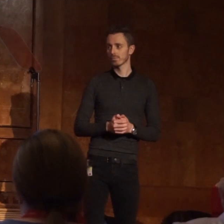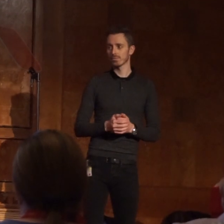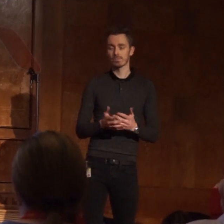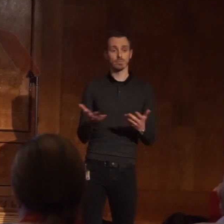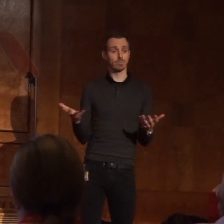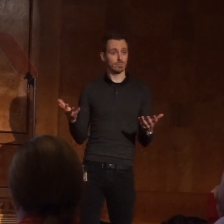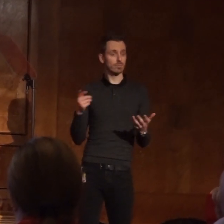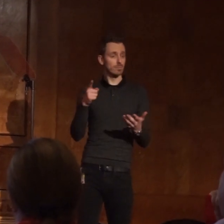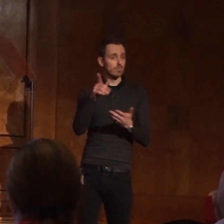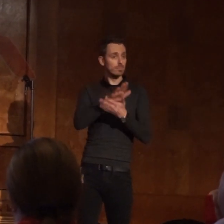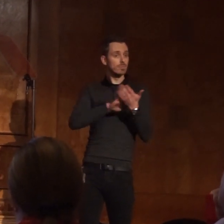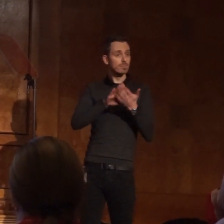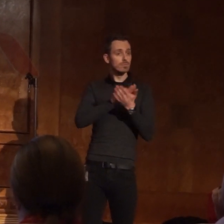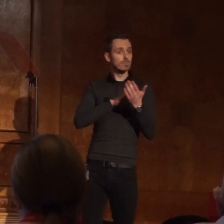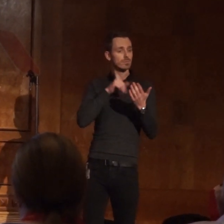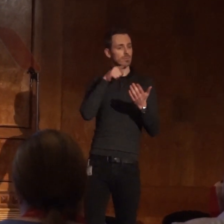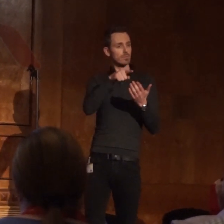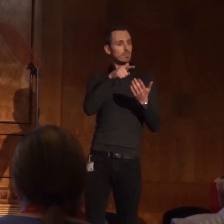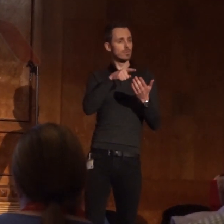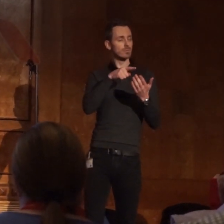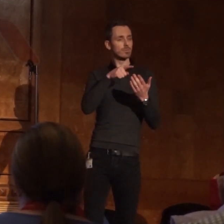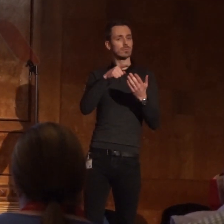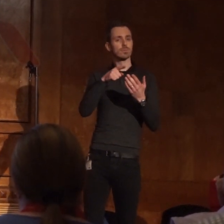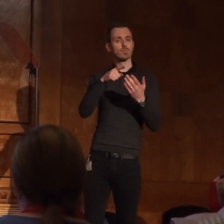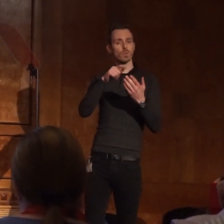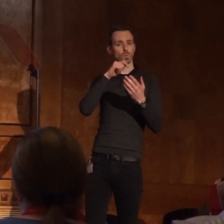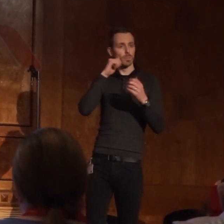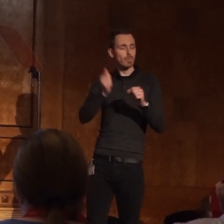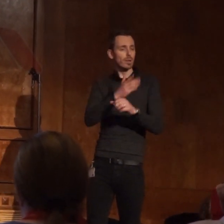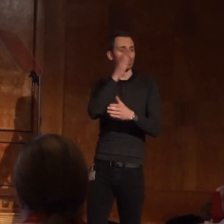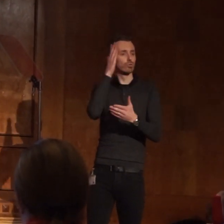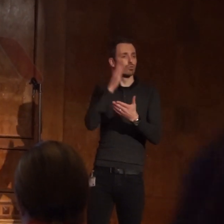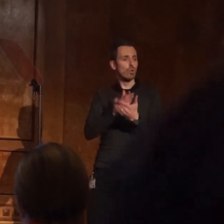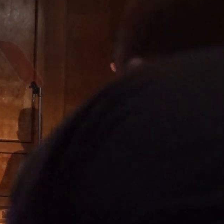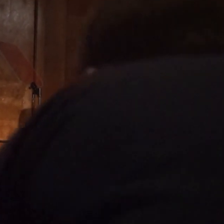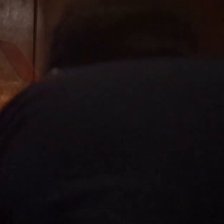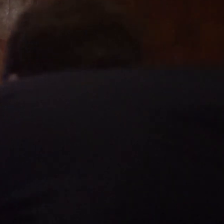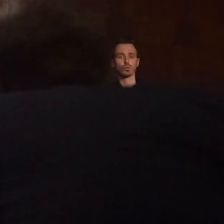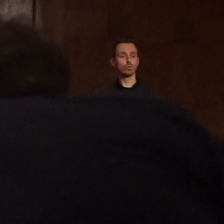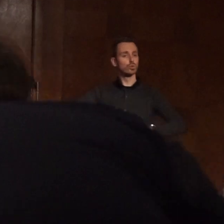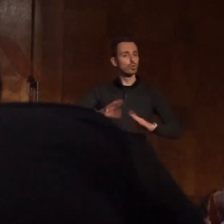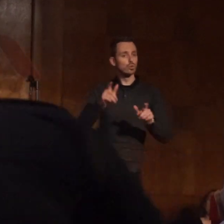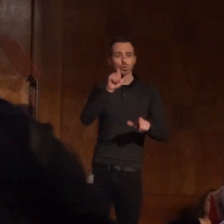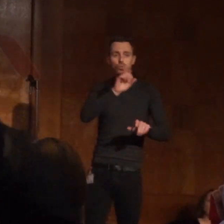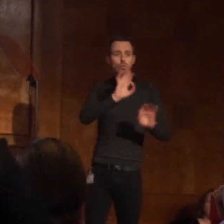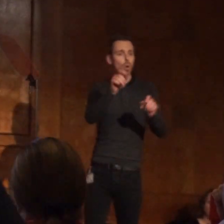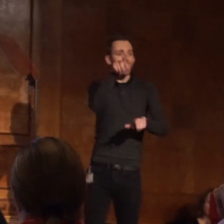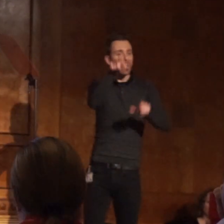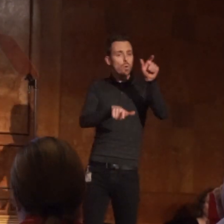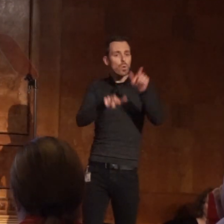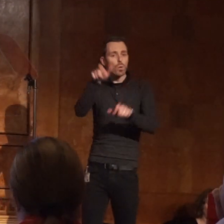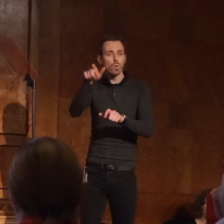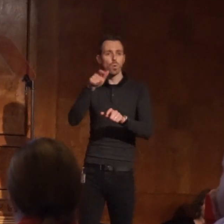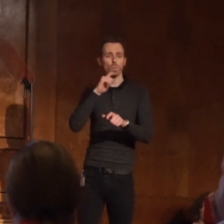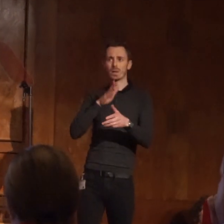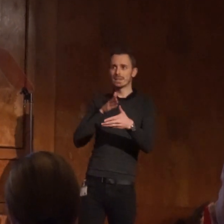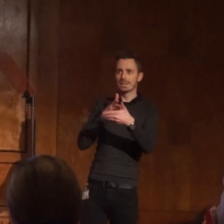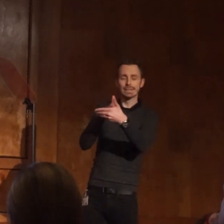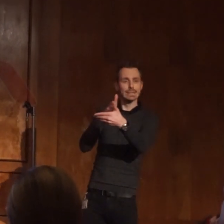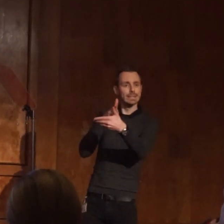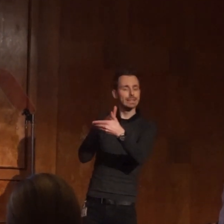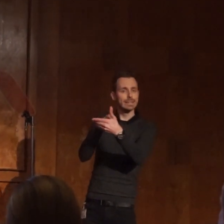This will ensure that nobody is held back by prohibitive student debts as at present, but